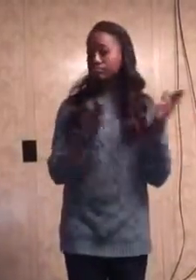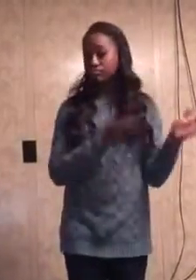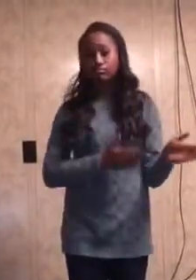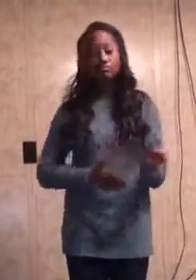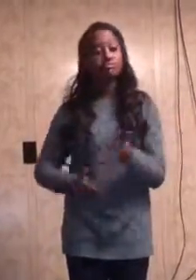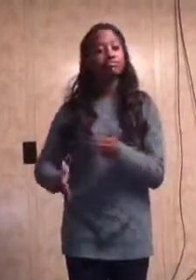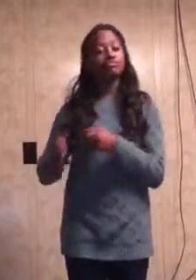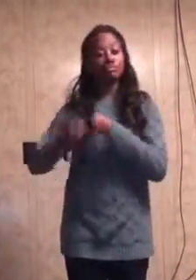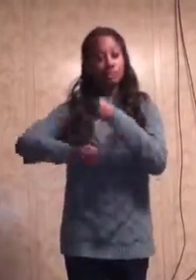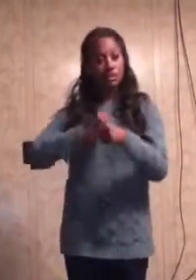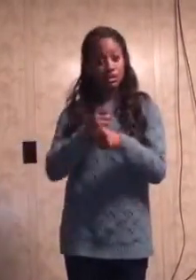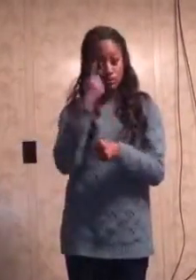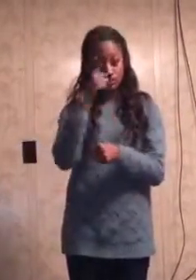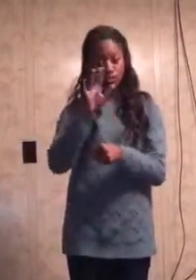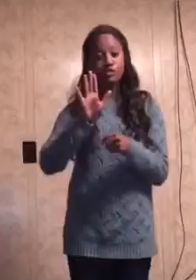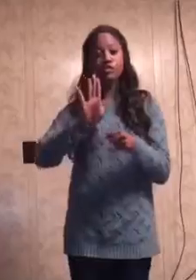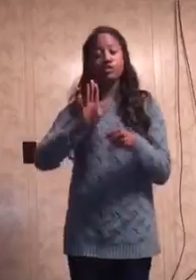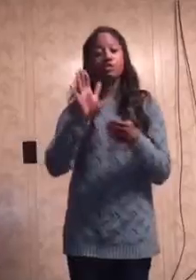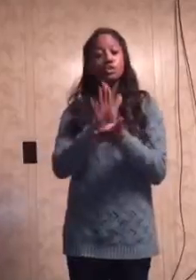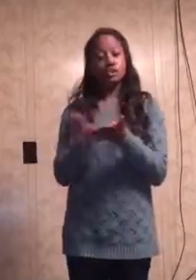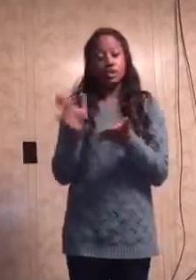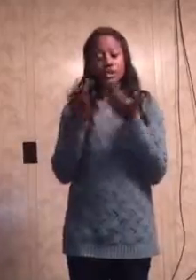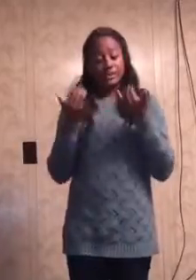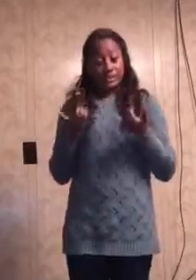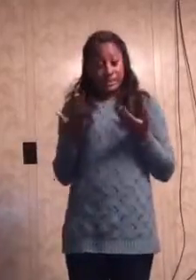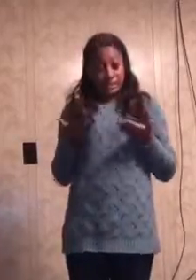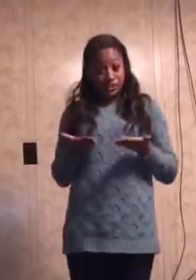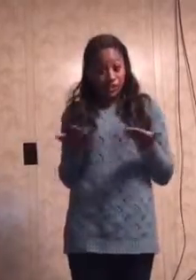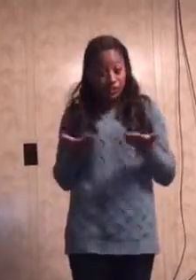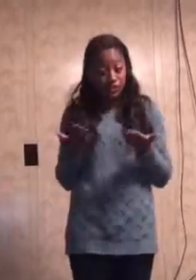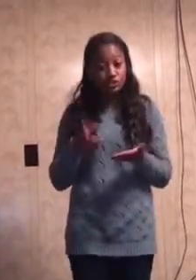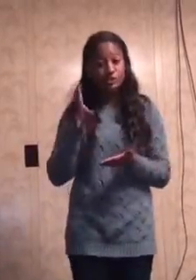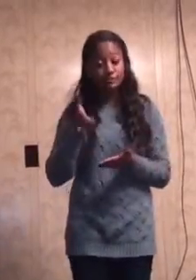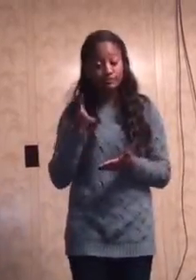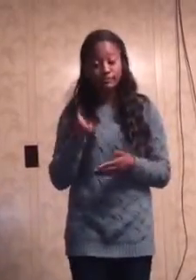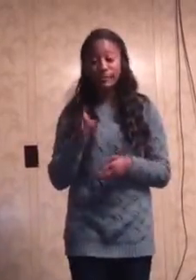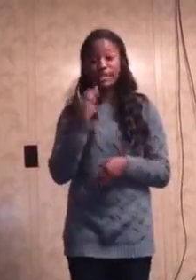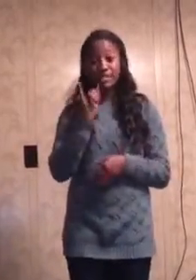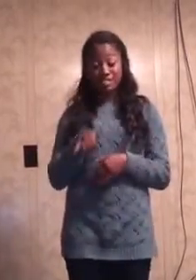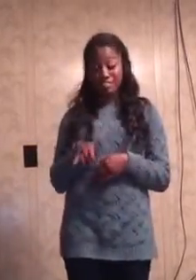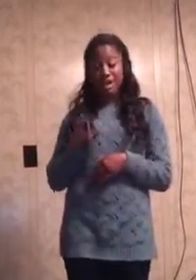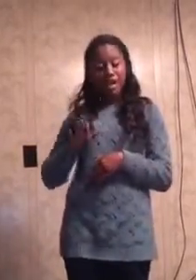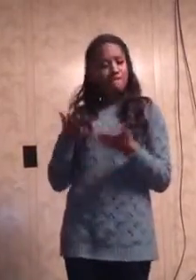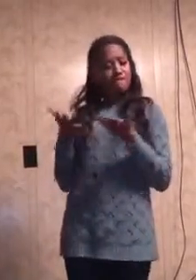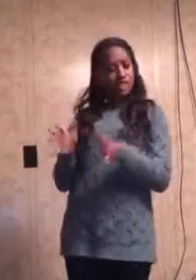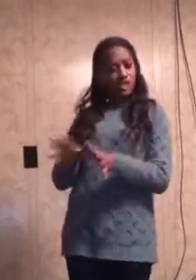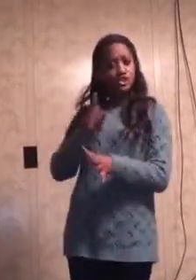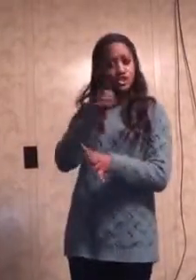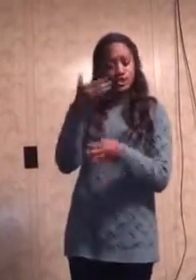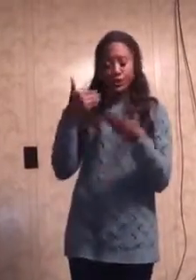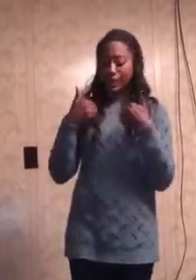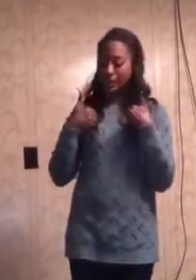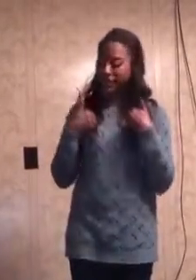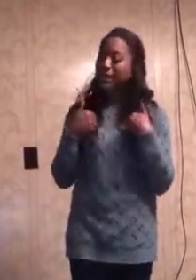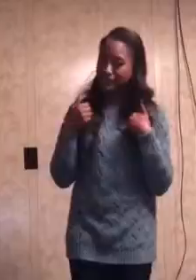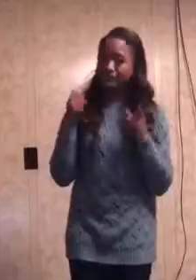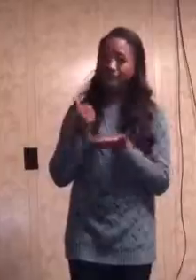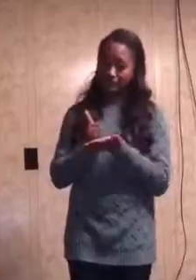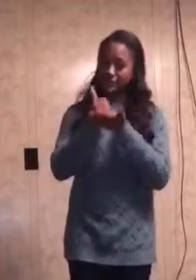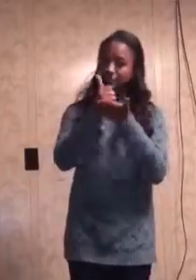Once we have that in place, we will help you with all the other information you need. Copies of your documentation, helping you pick certain